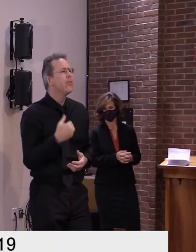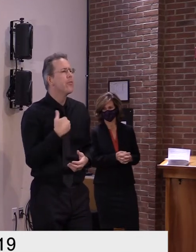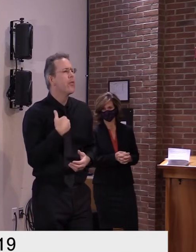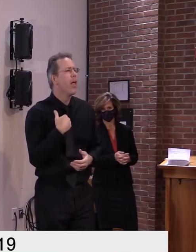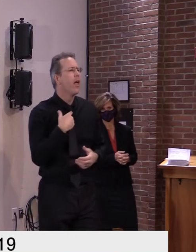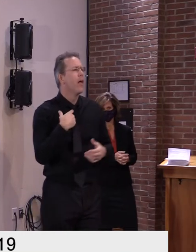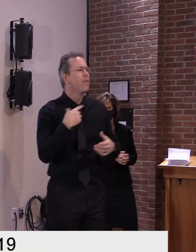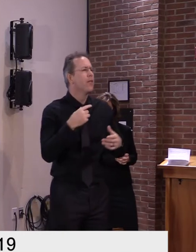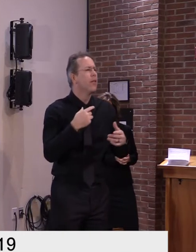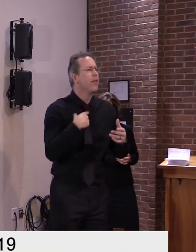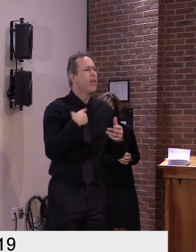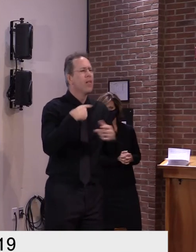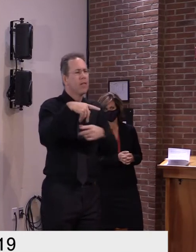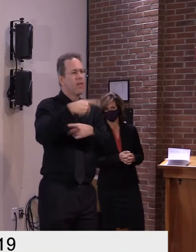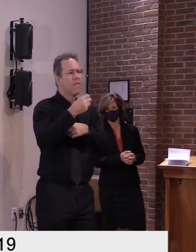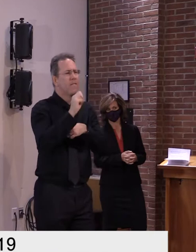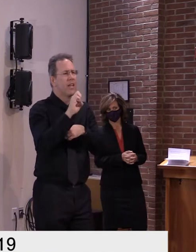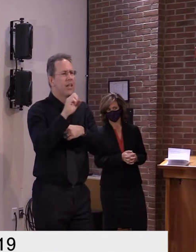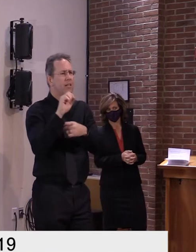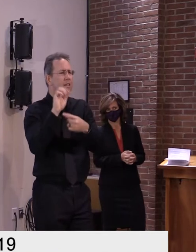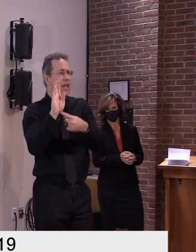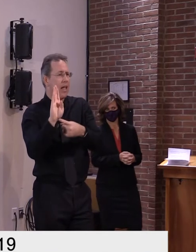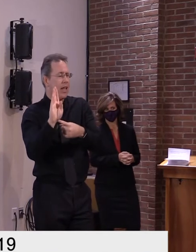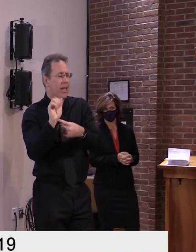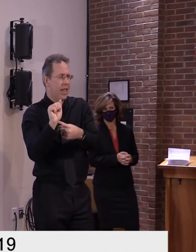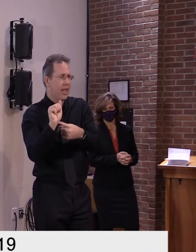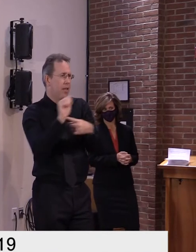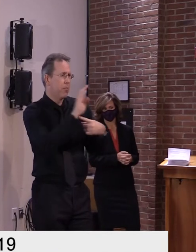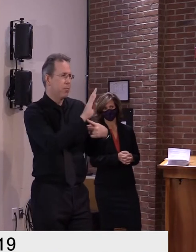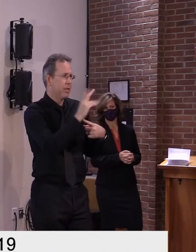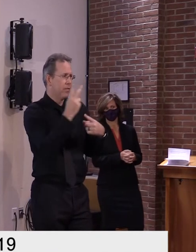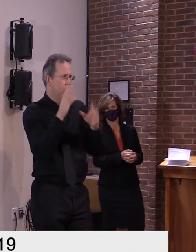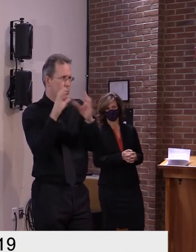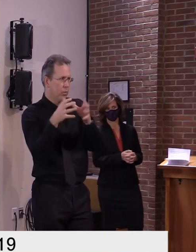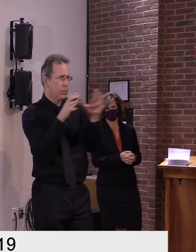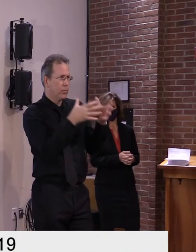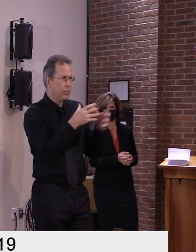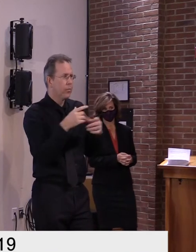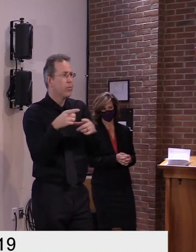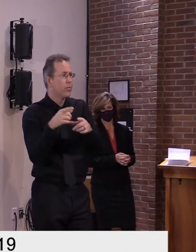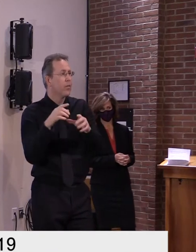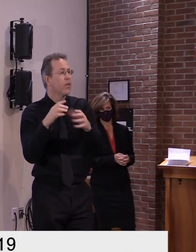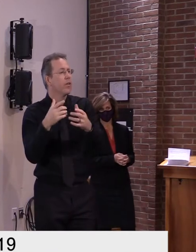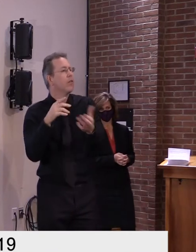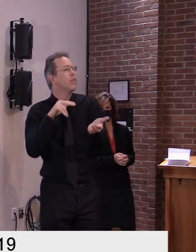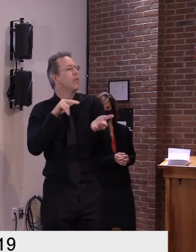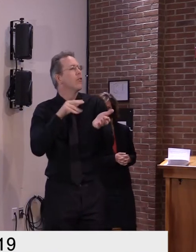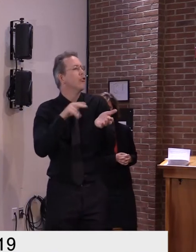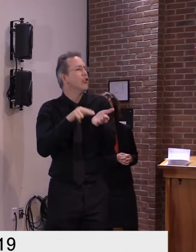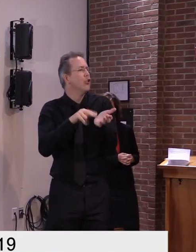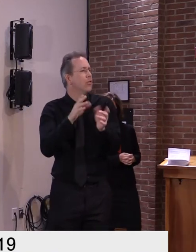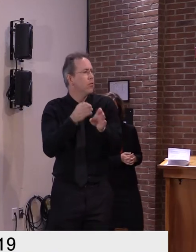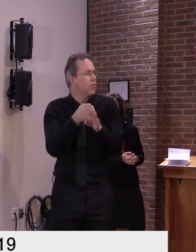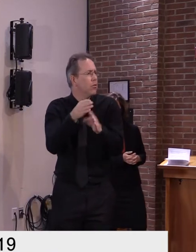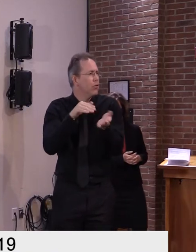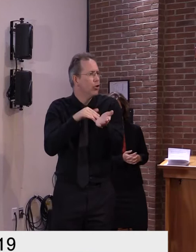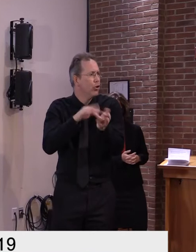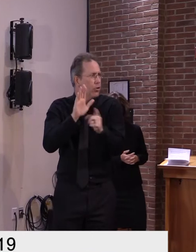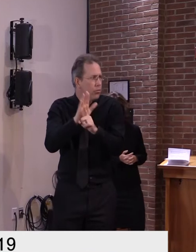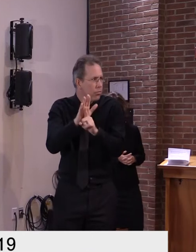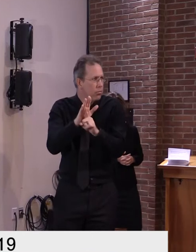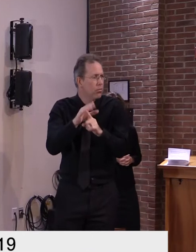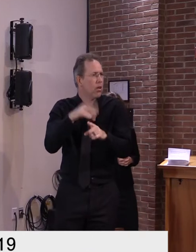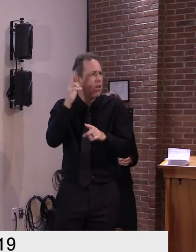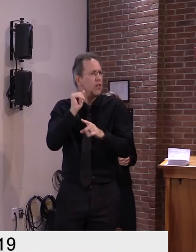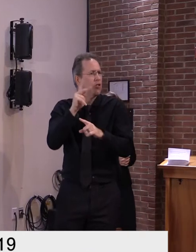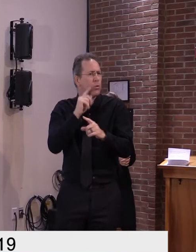the 37 skilled nursing facilities around the state. So that's the highest acuity facilities. That's where the people